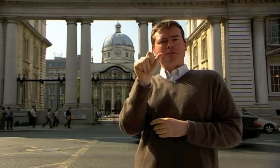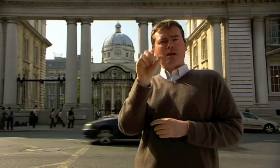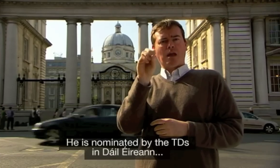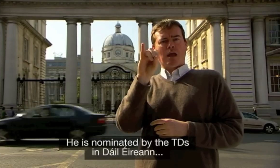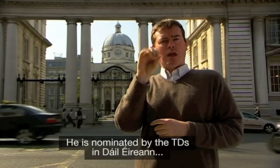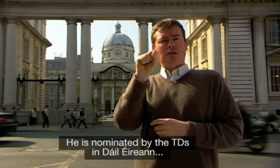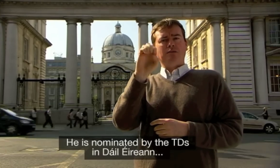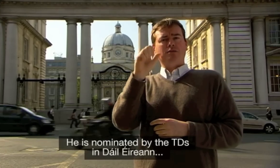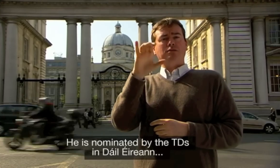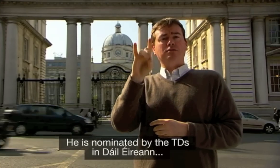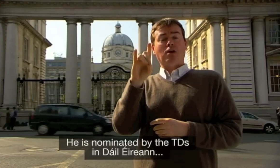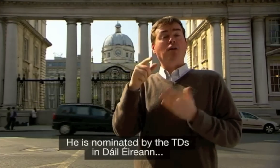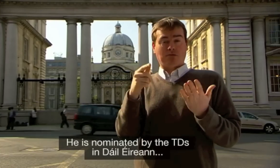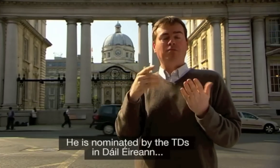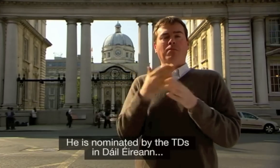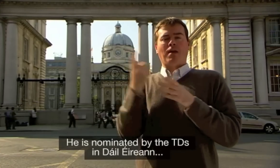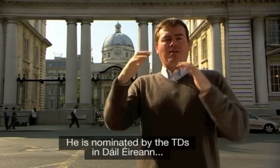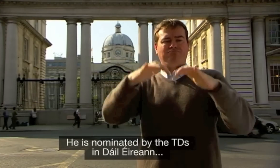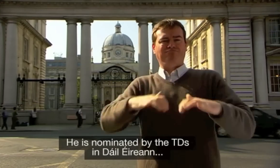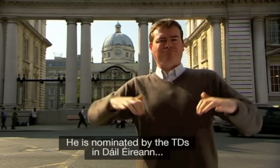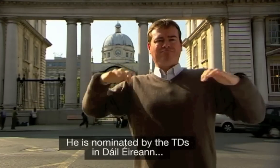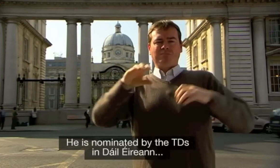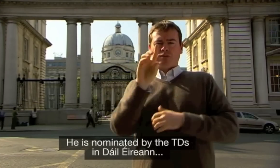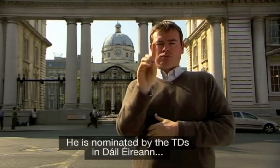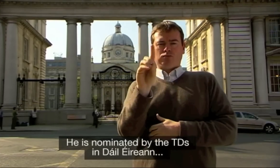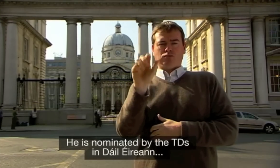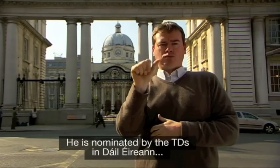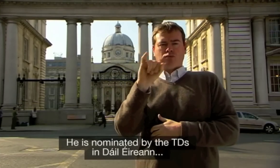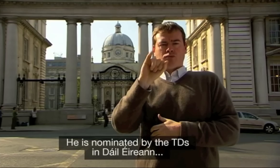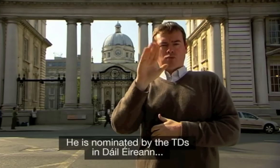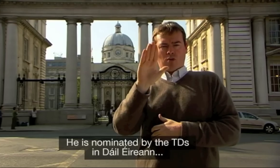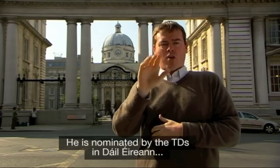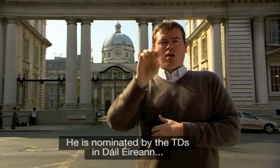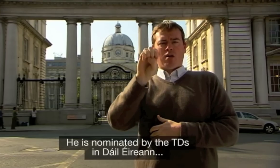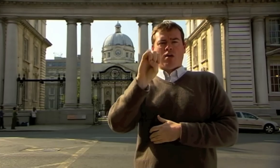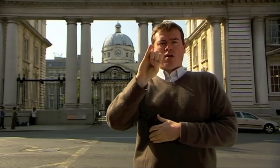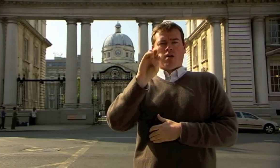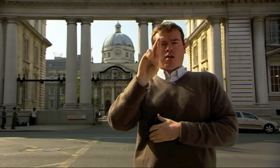He is nominated by the TDs in Dáil Éireann,